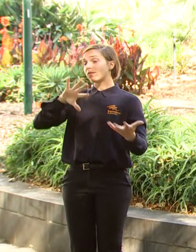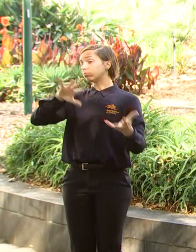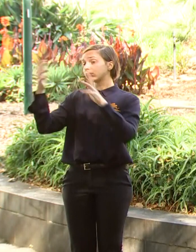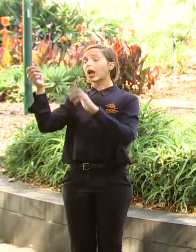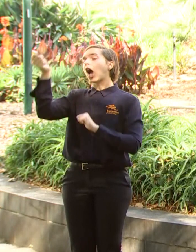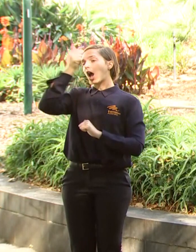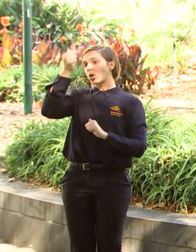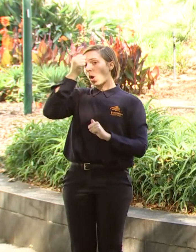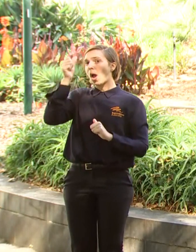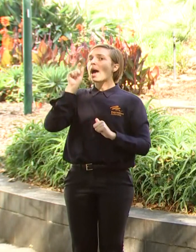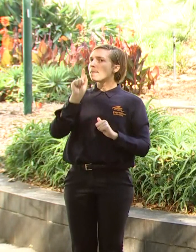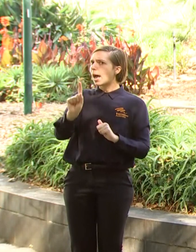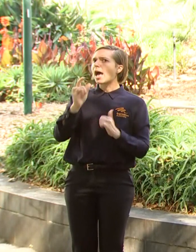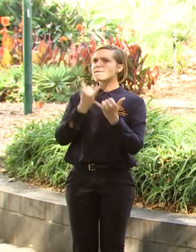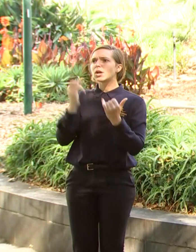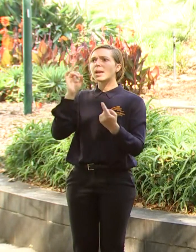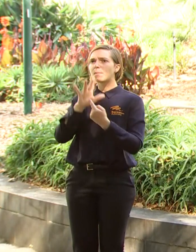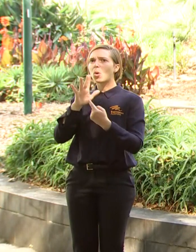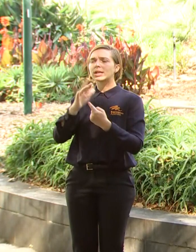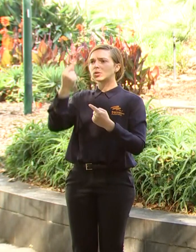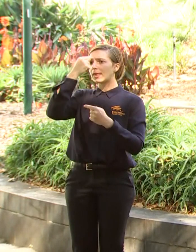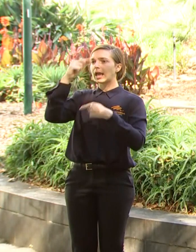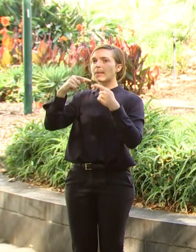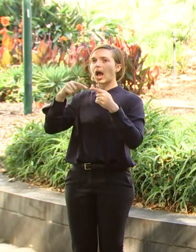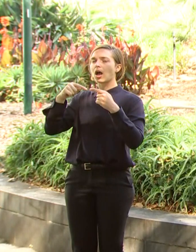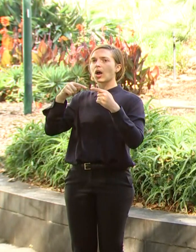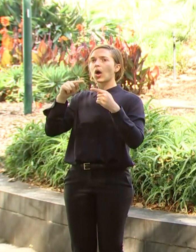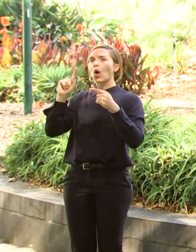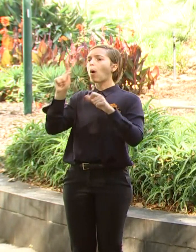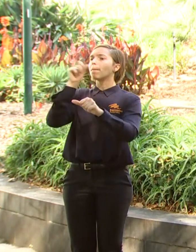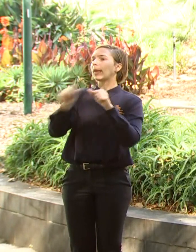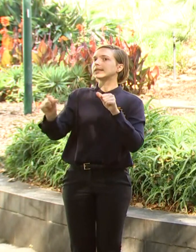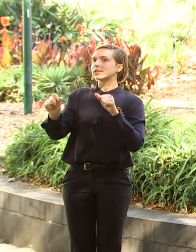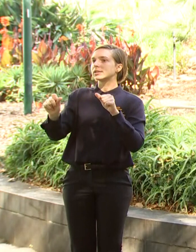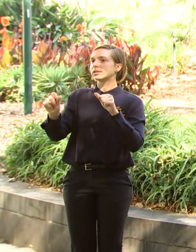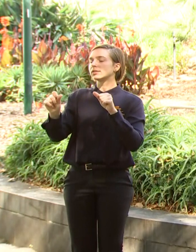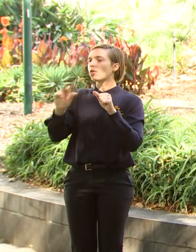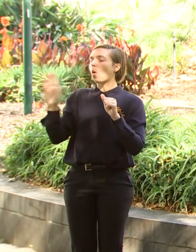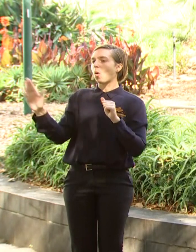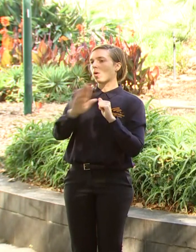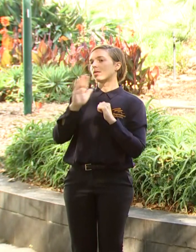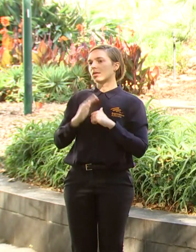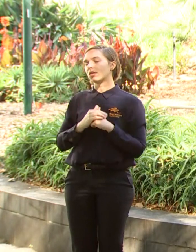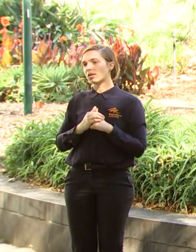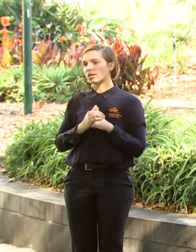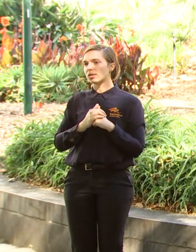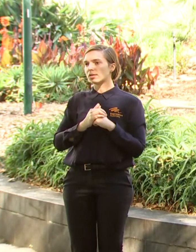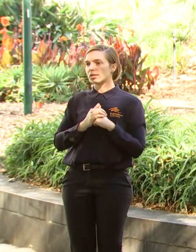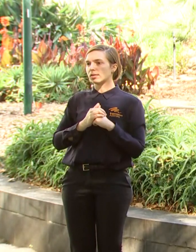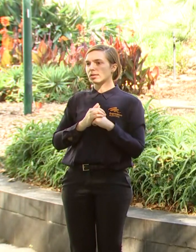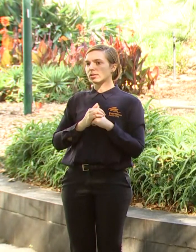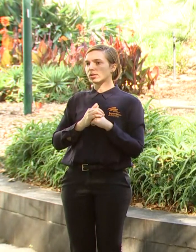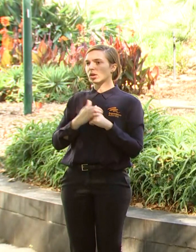and we'll support them if we can, or difficulty for every Victorian, that's not actually a very difficult choice to make. Our job is not